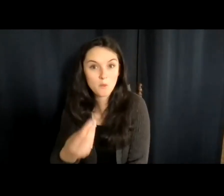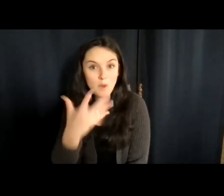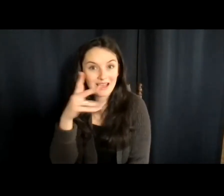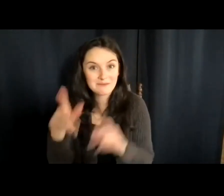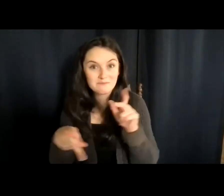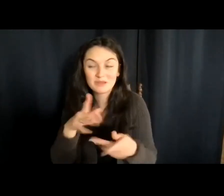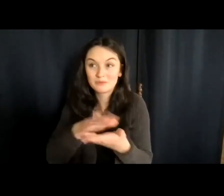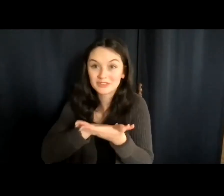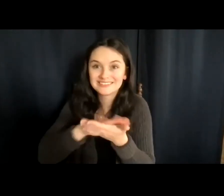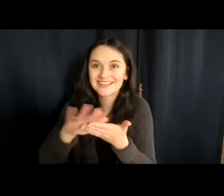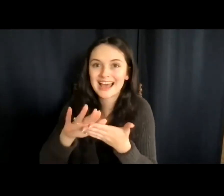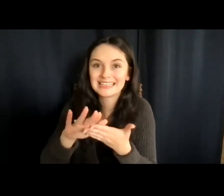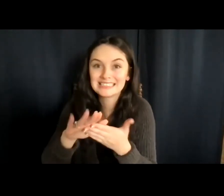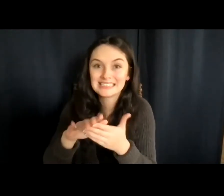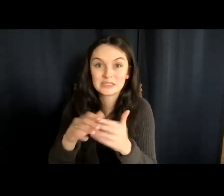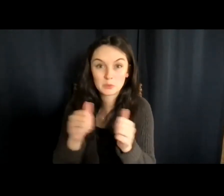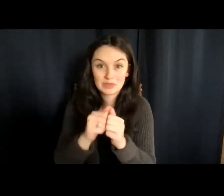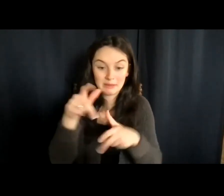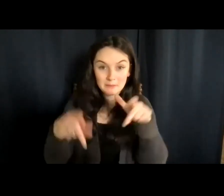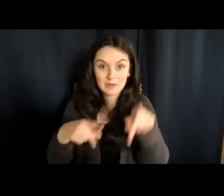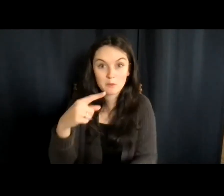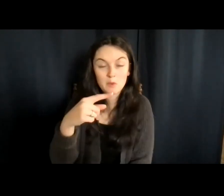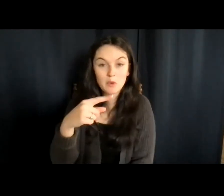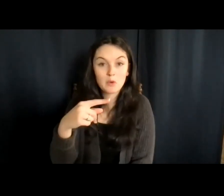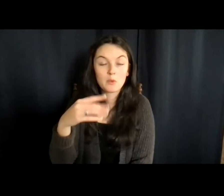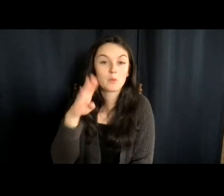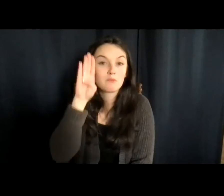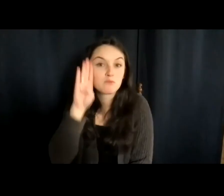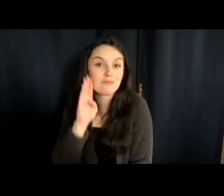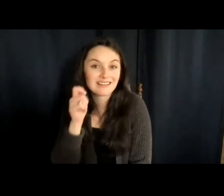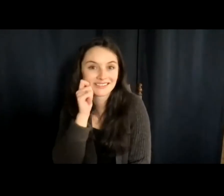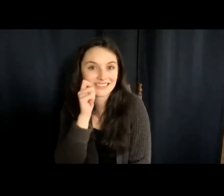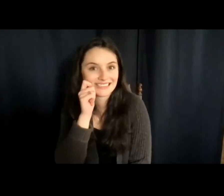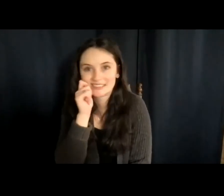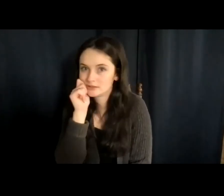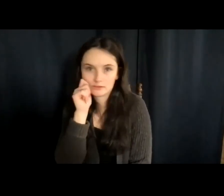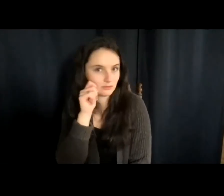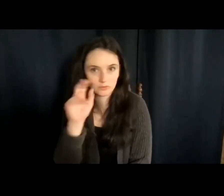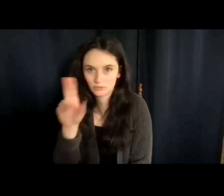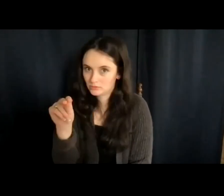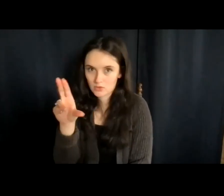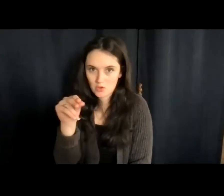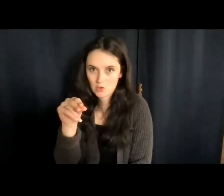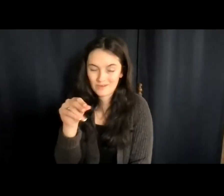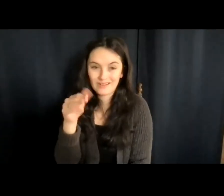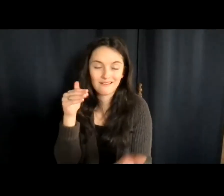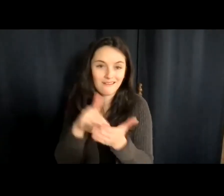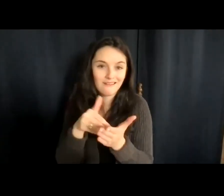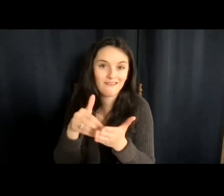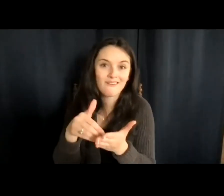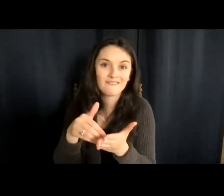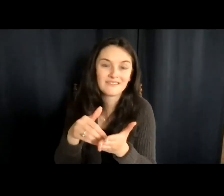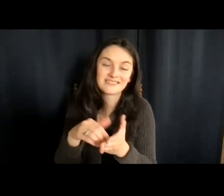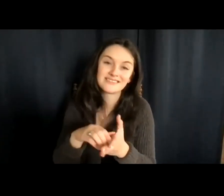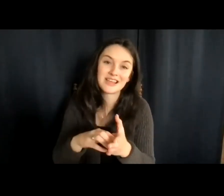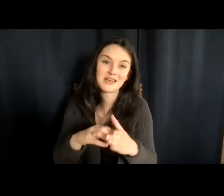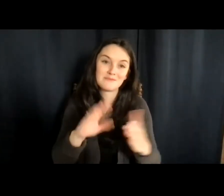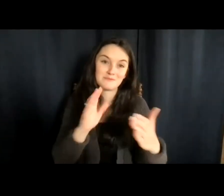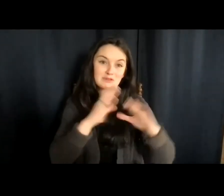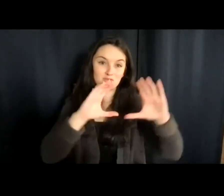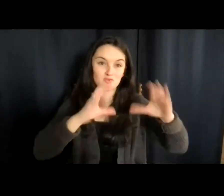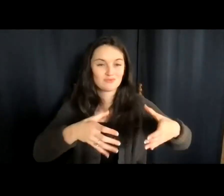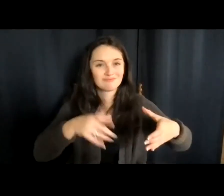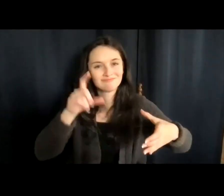brown skin. Hotel rooms were hard to come by, and the band members often had to sleep on the bus. Restaurants